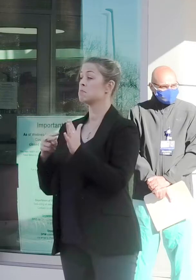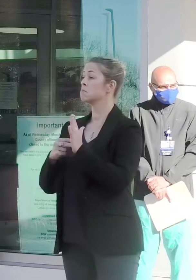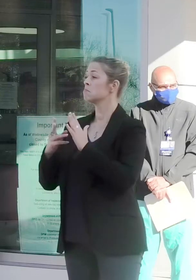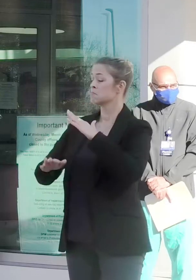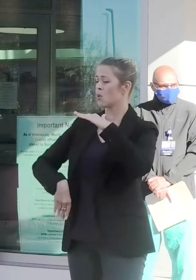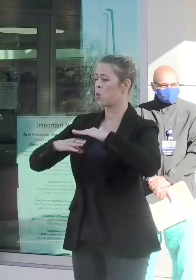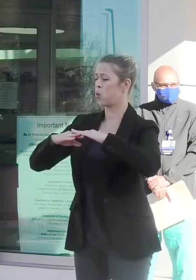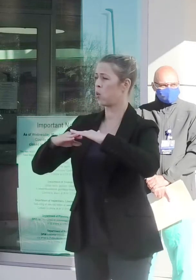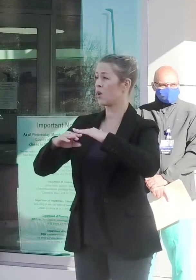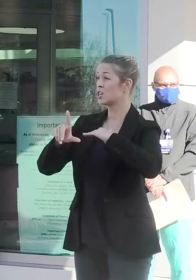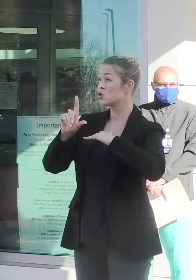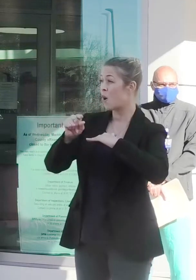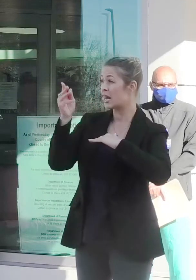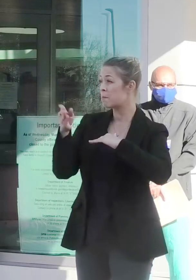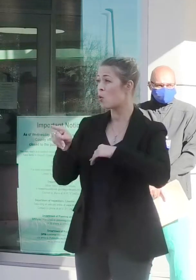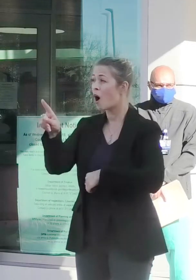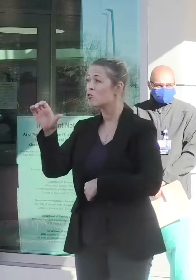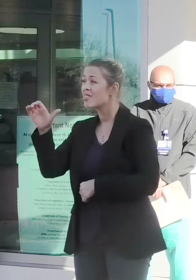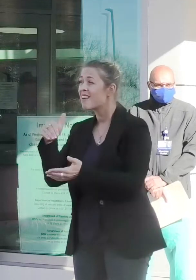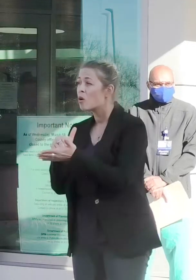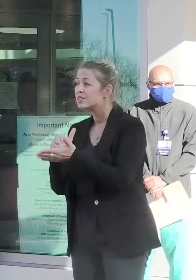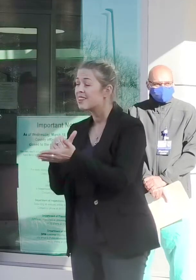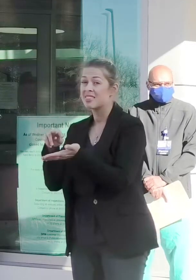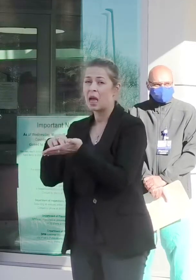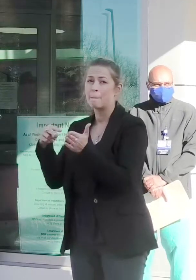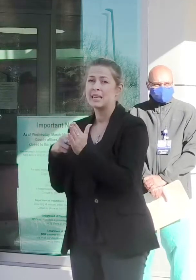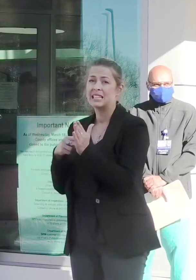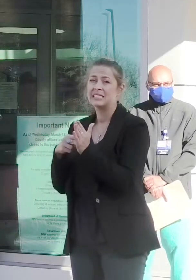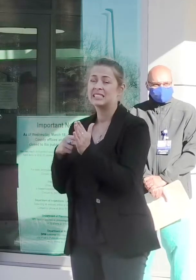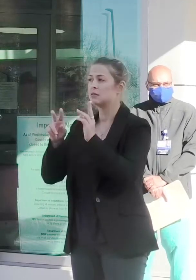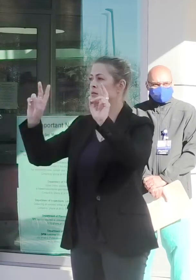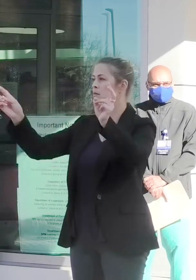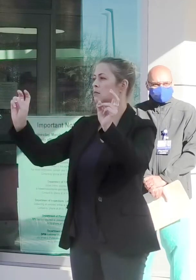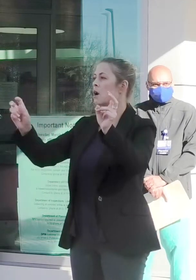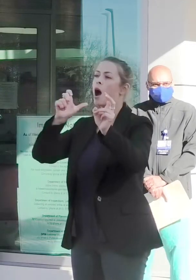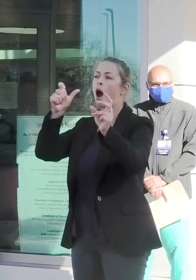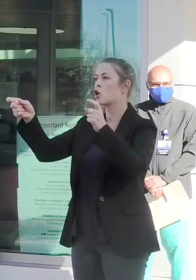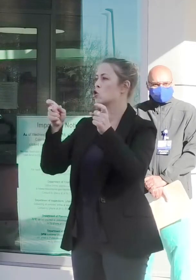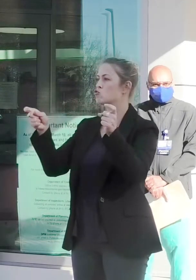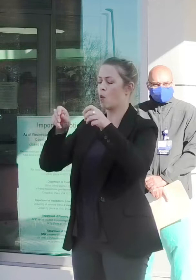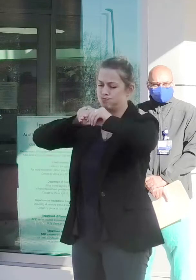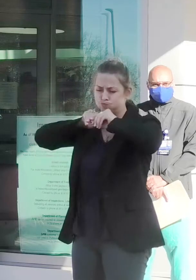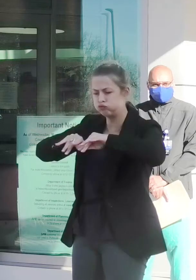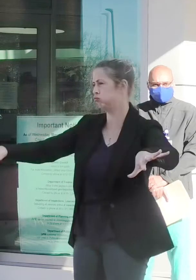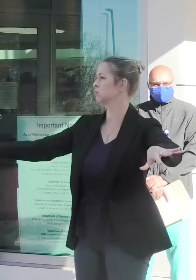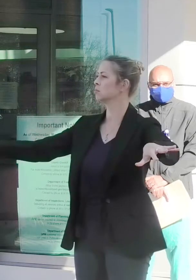per 100,000 indicates uncontrolled community spread.